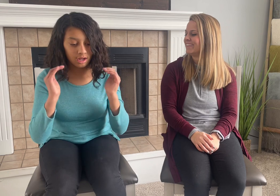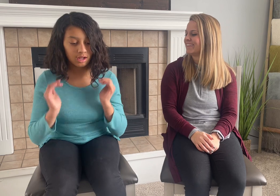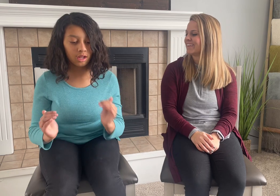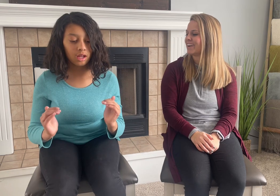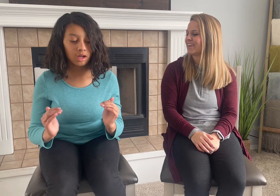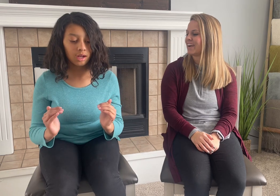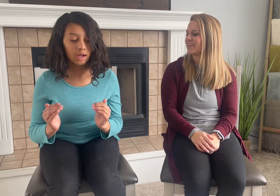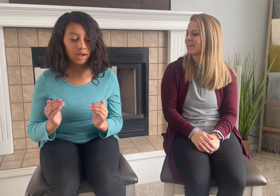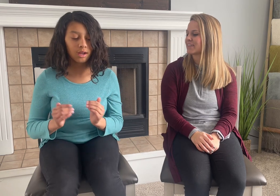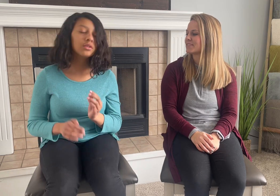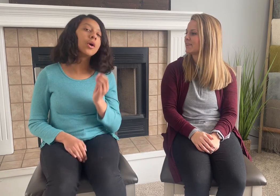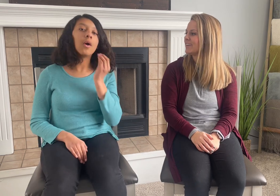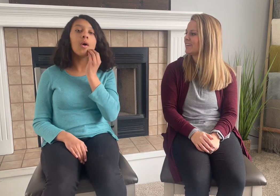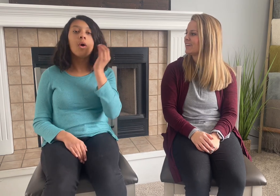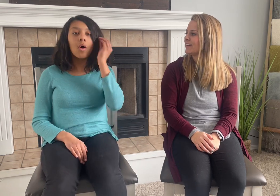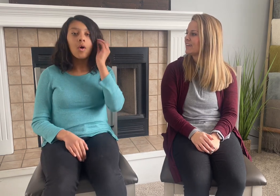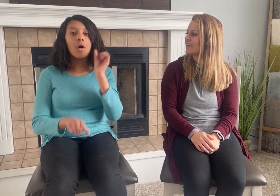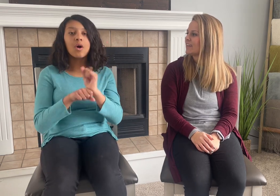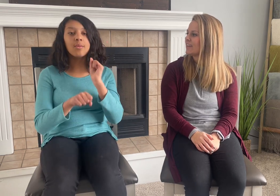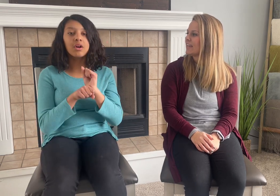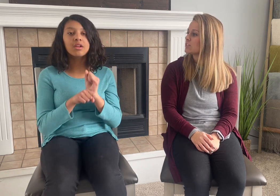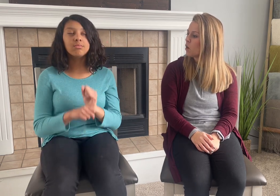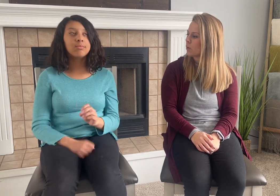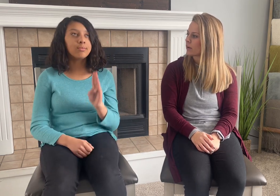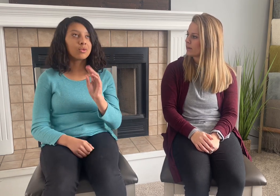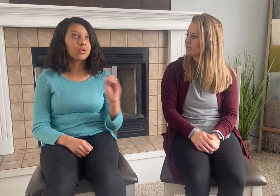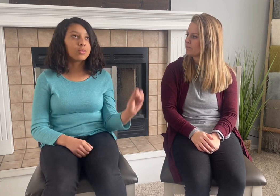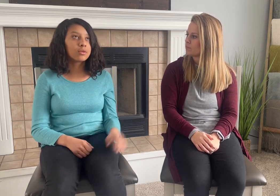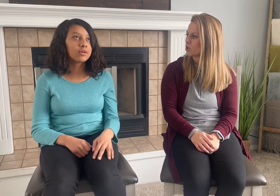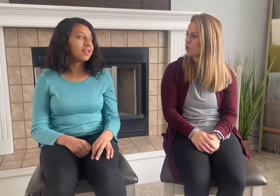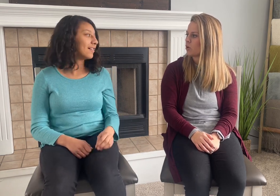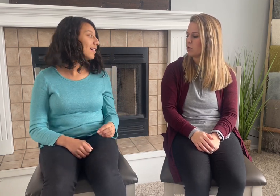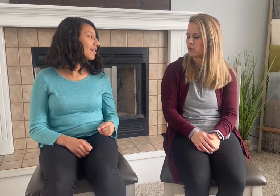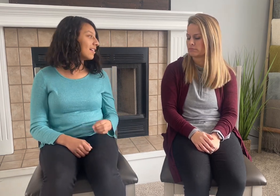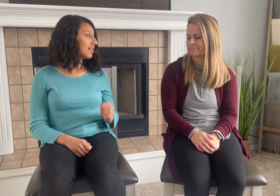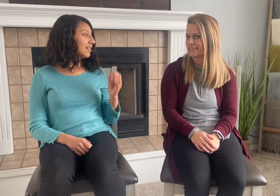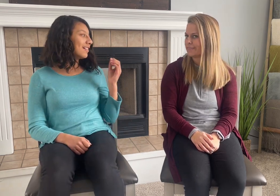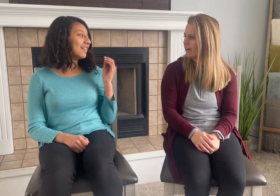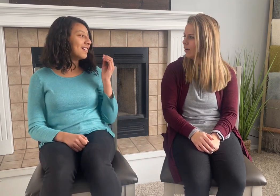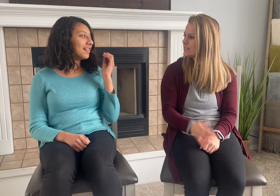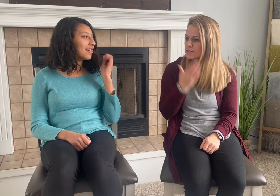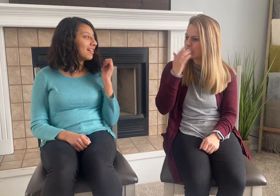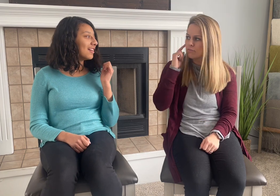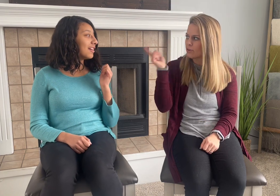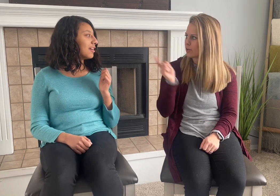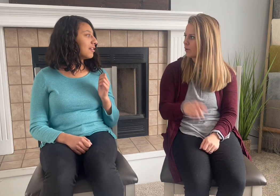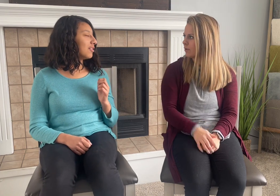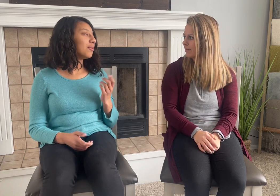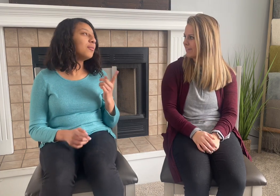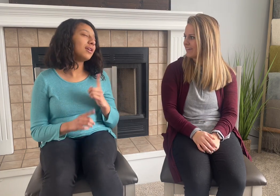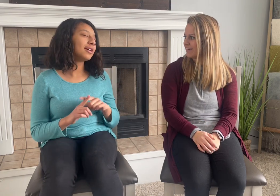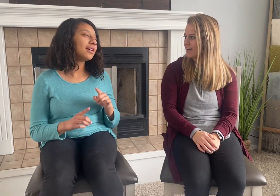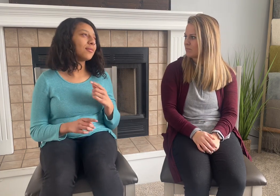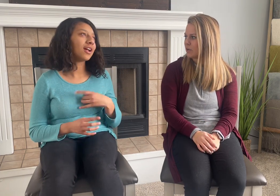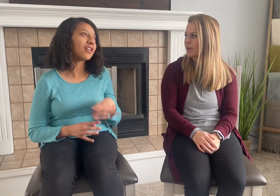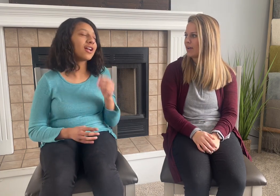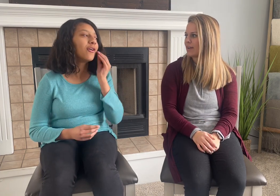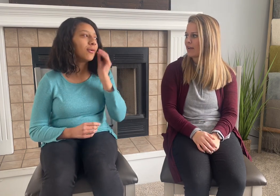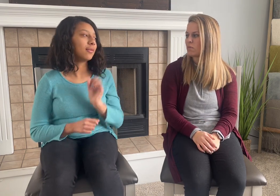All right. Our next one is homework. Boo. It's good for you. But I don't